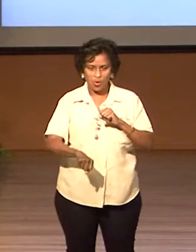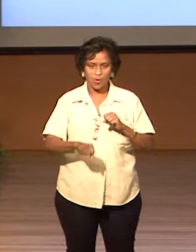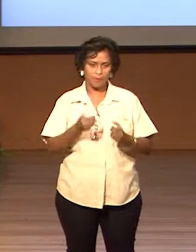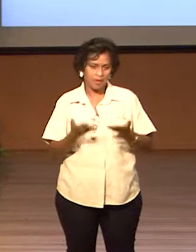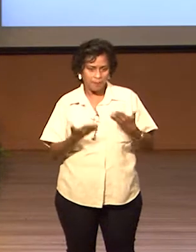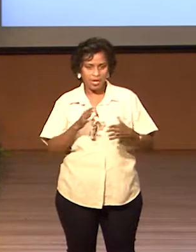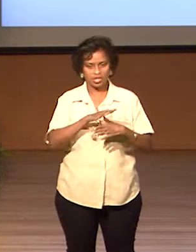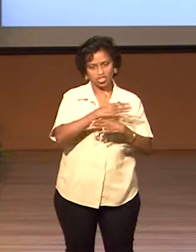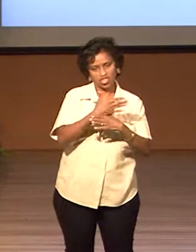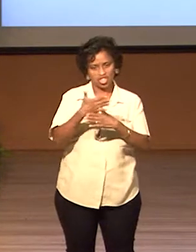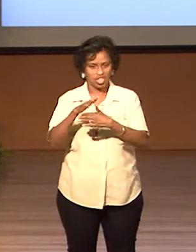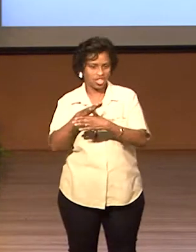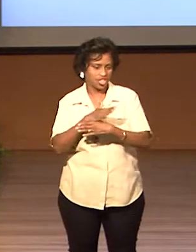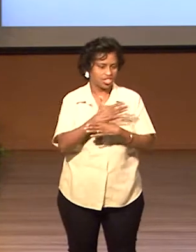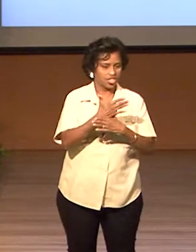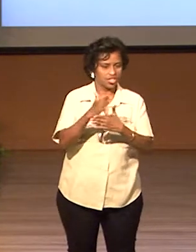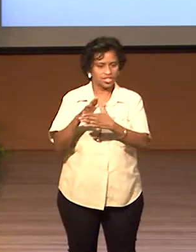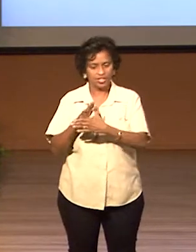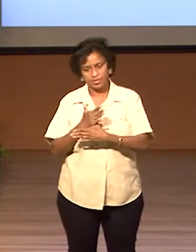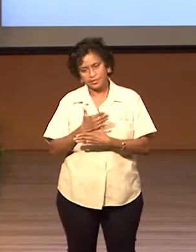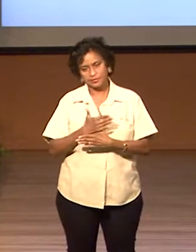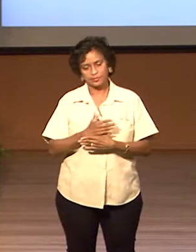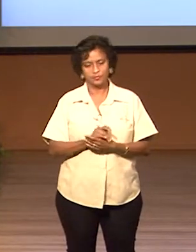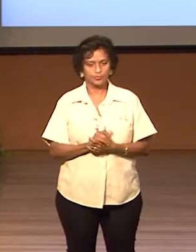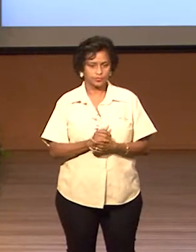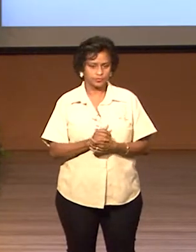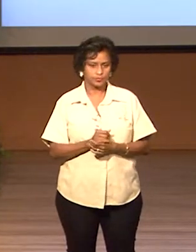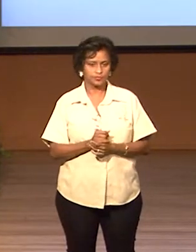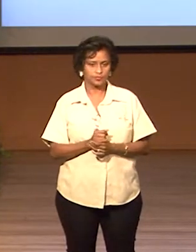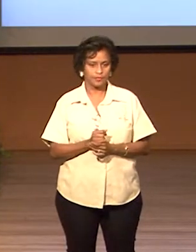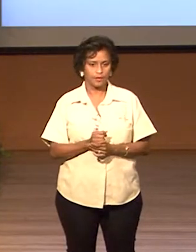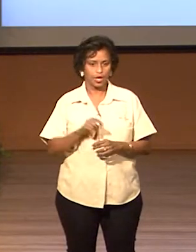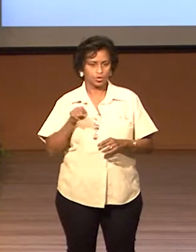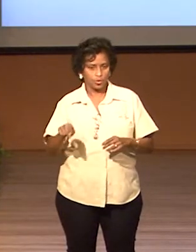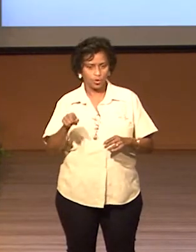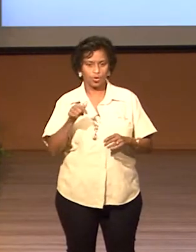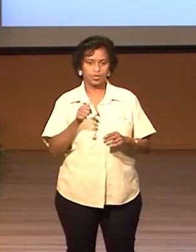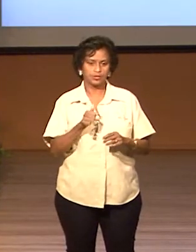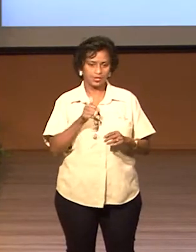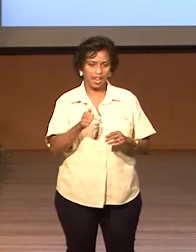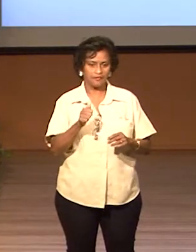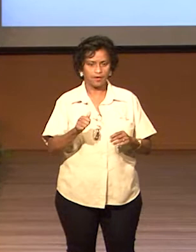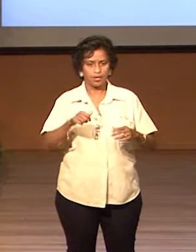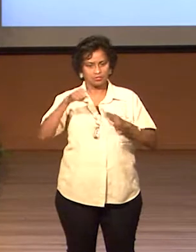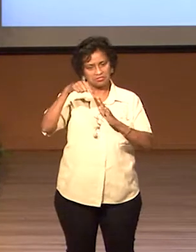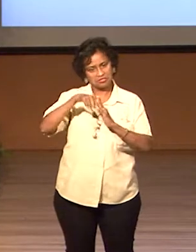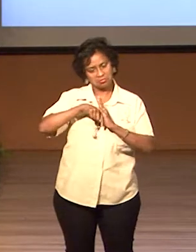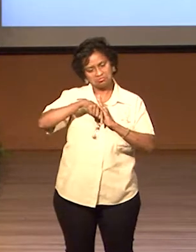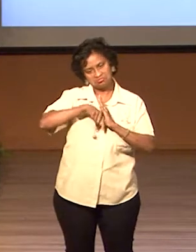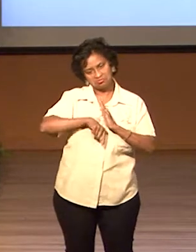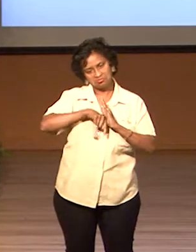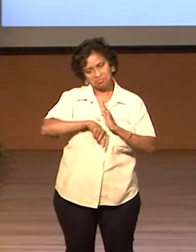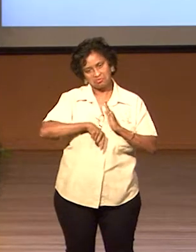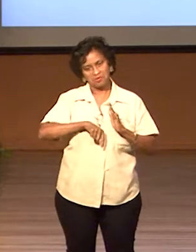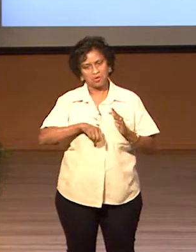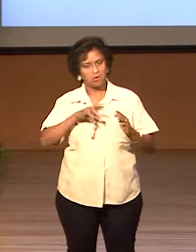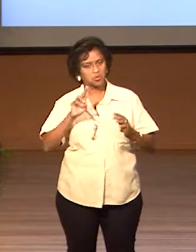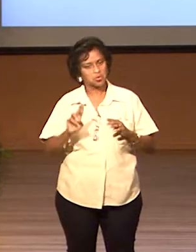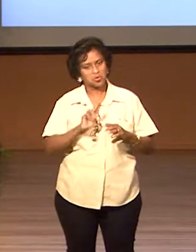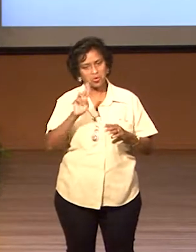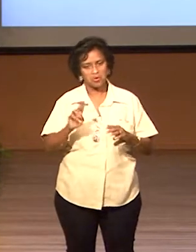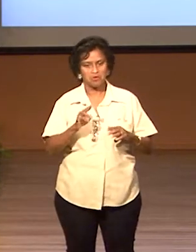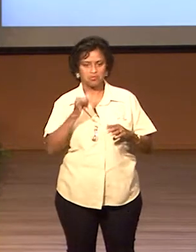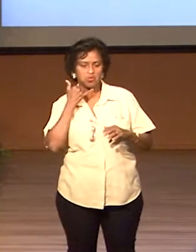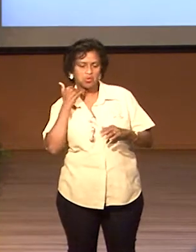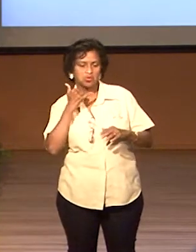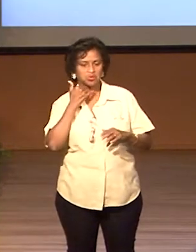the self-defeating, where you use humor in a way to deprecate